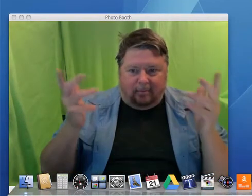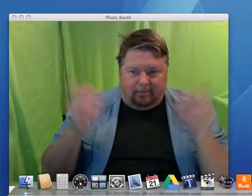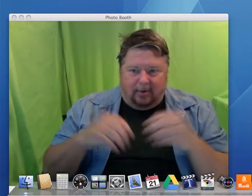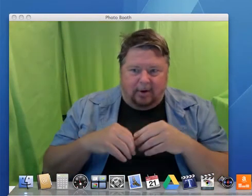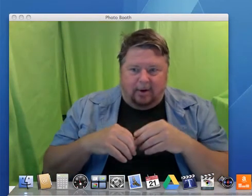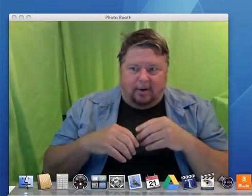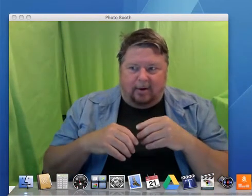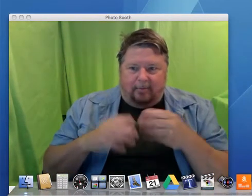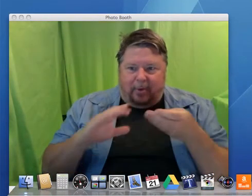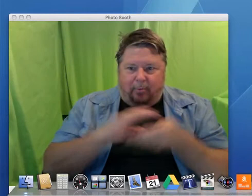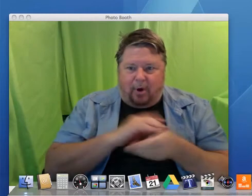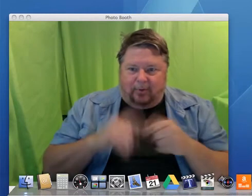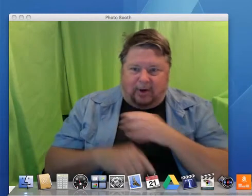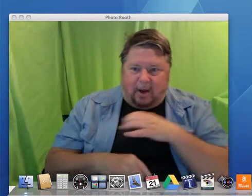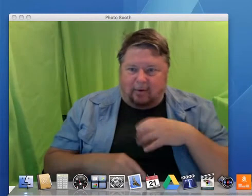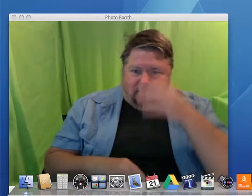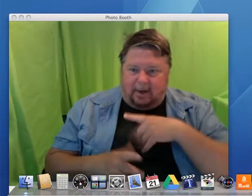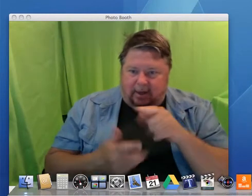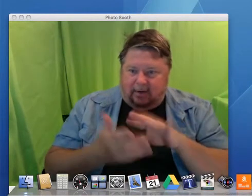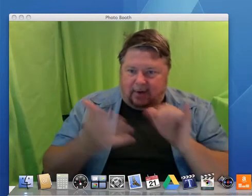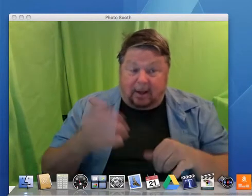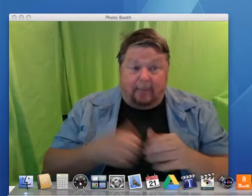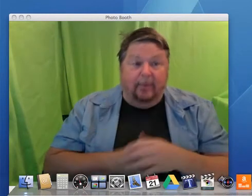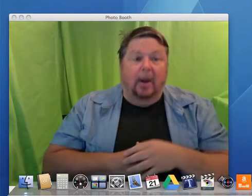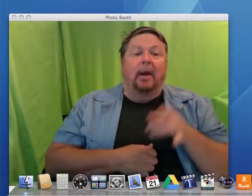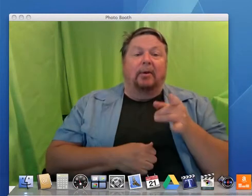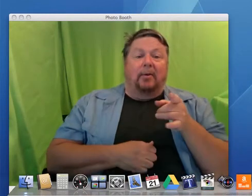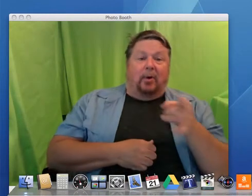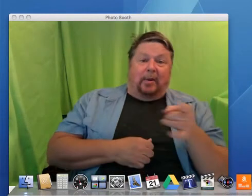and bribes to congressmen and things like that.